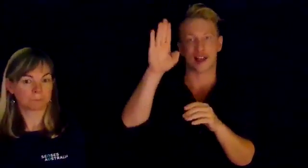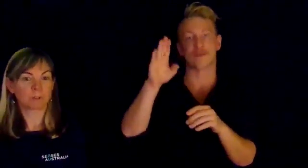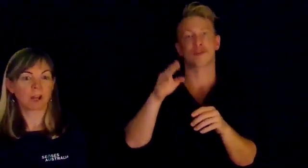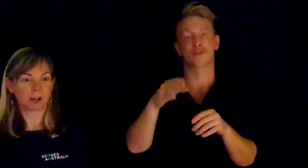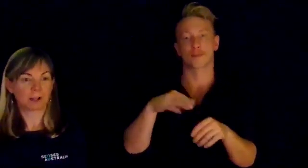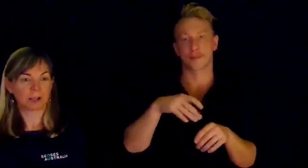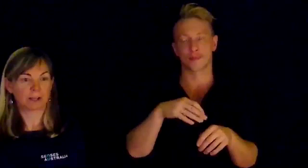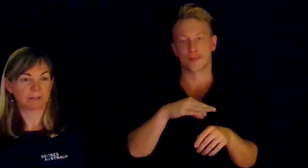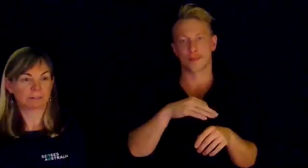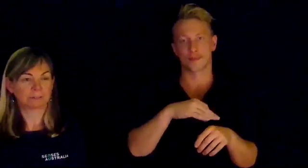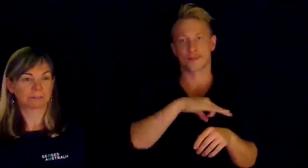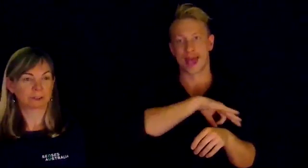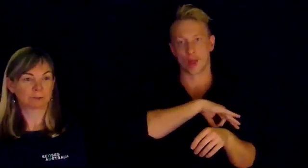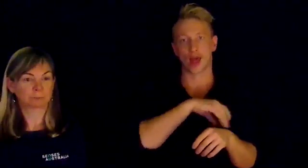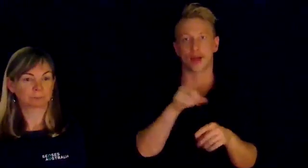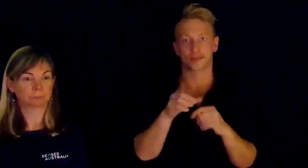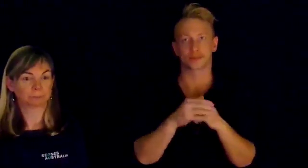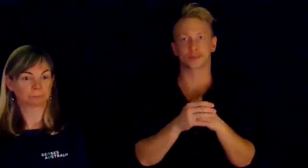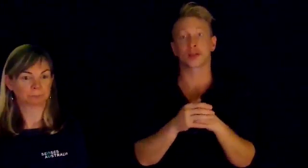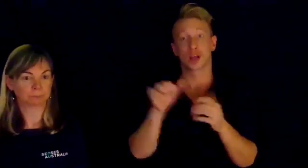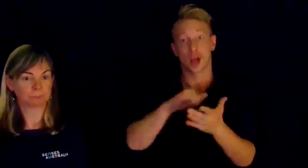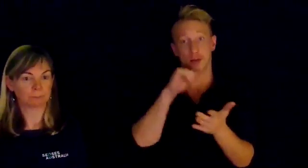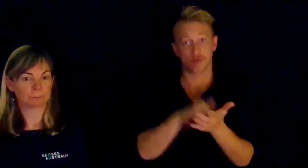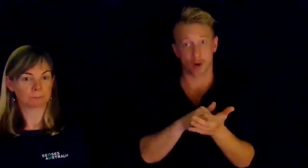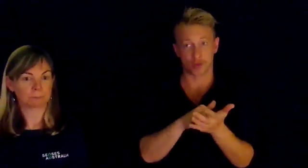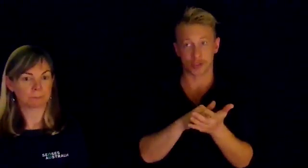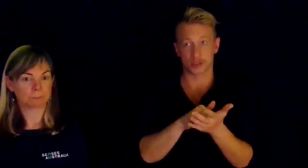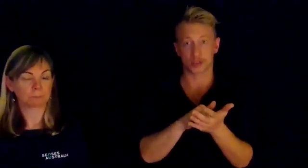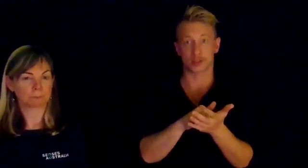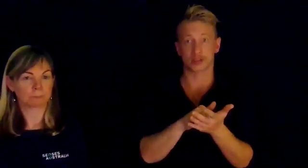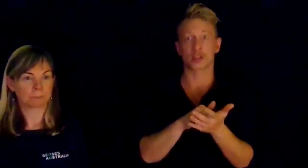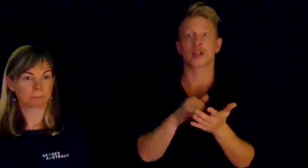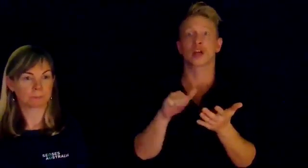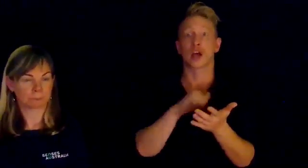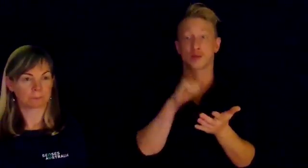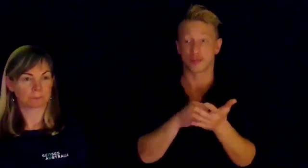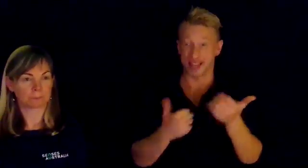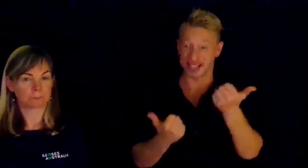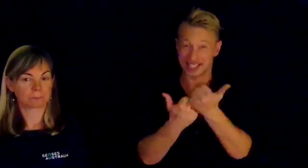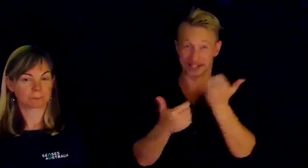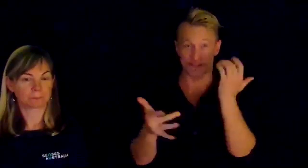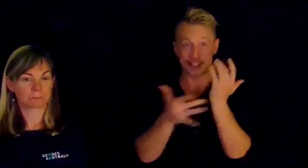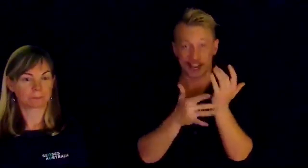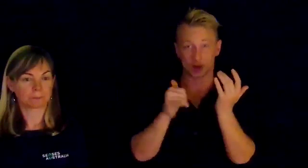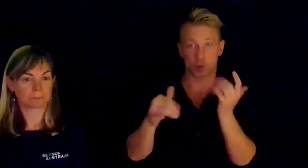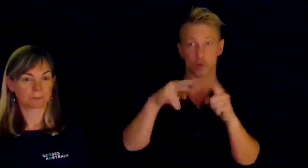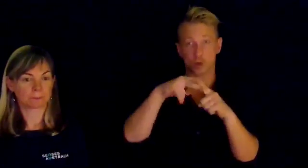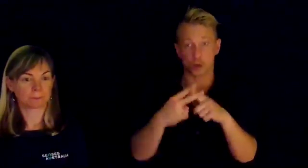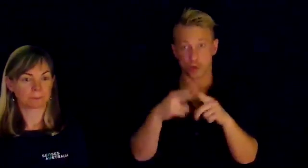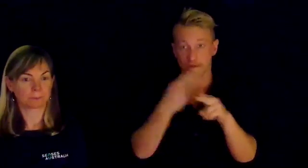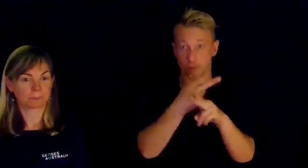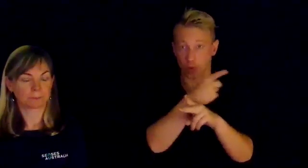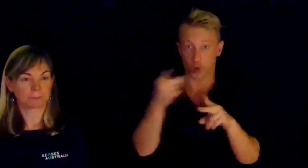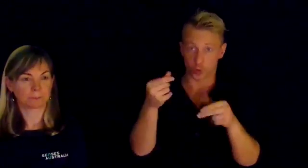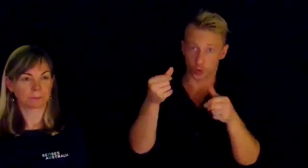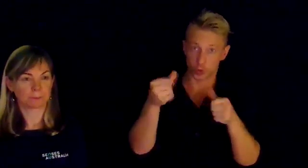Is that the most appropriate either assistive tech or tool for you to use?